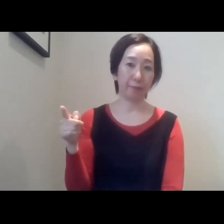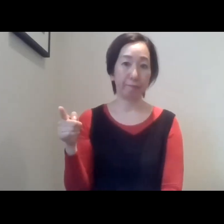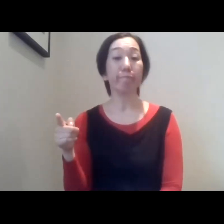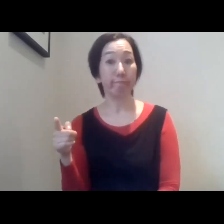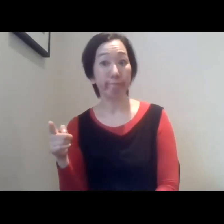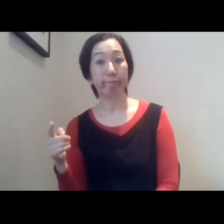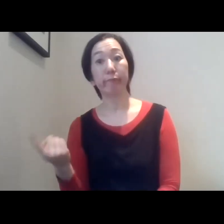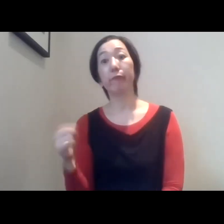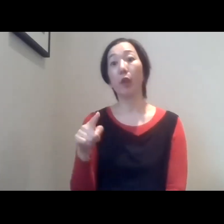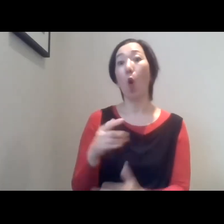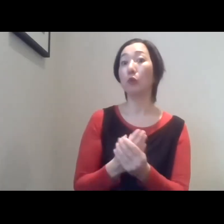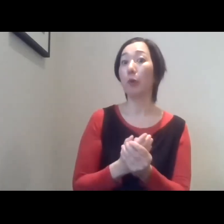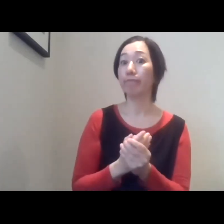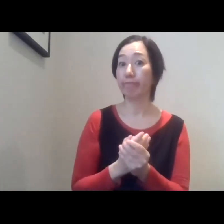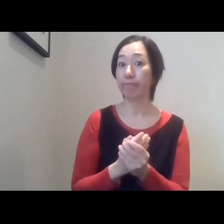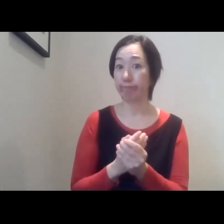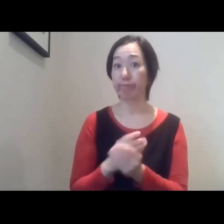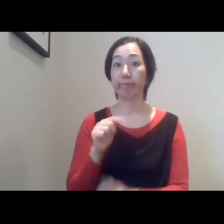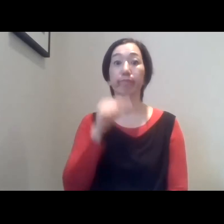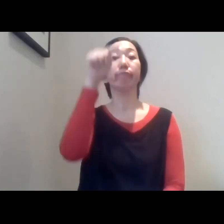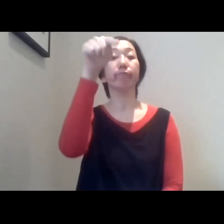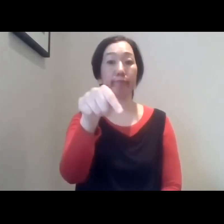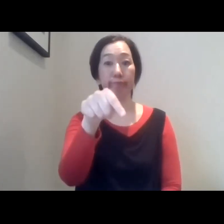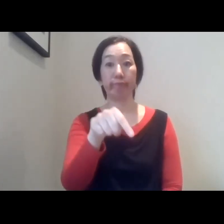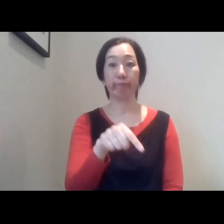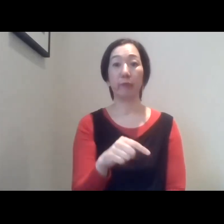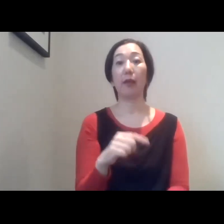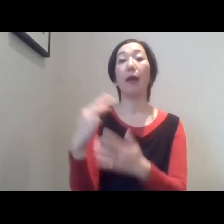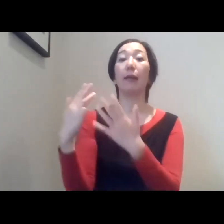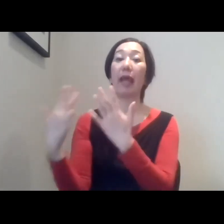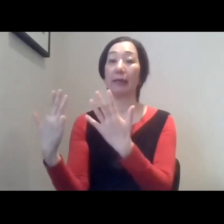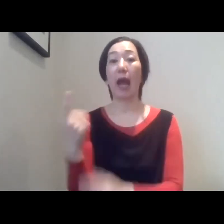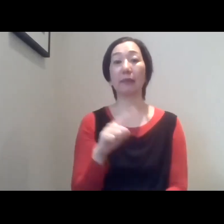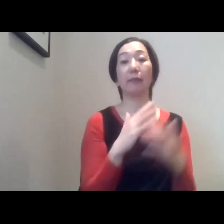day for them. And so that was their Memorial Day as well. So it was a very important day to have that shown.